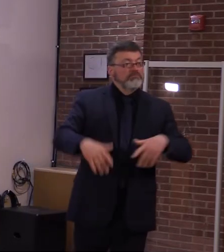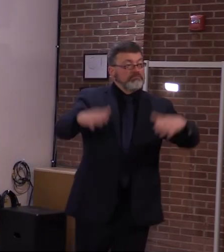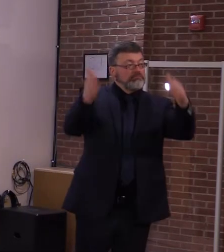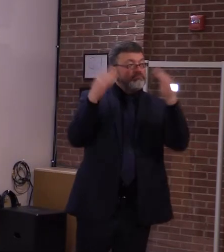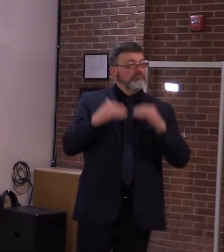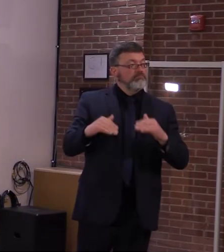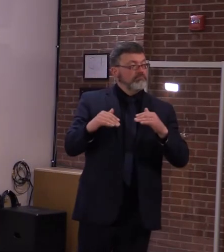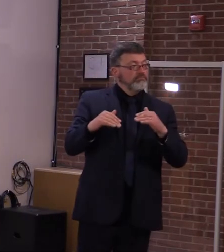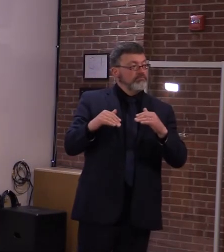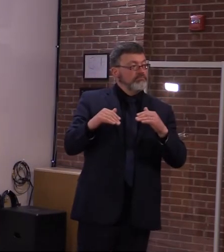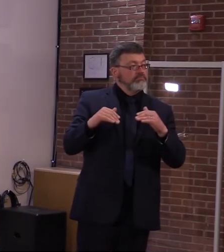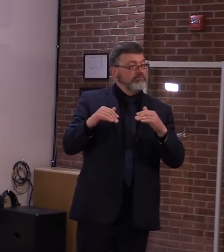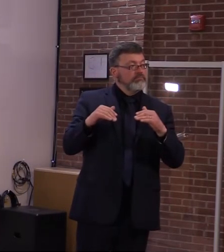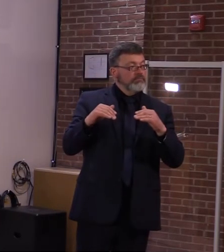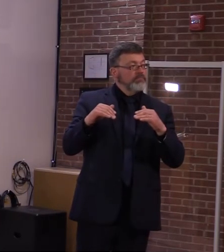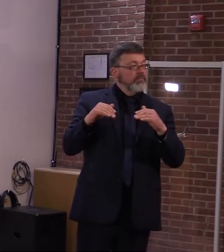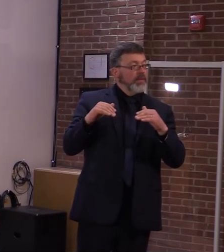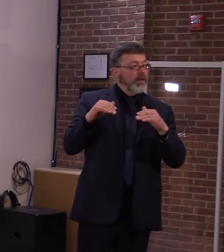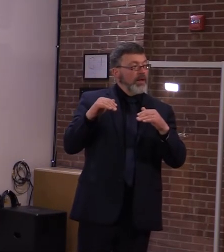McQuiston, Vermont Business